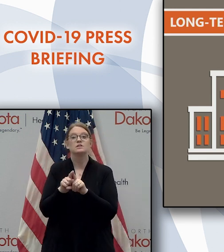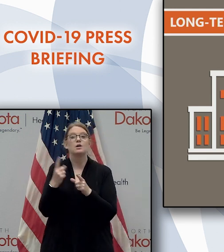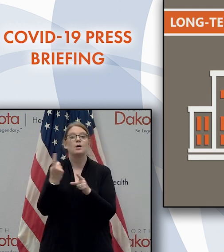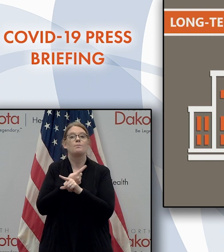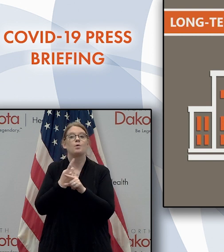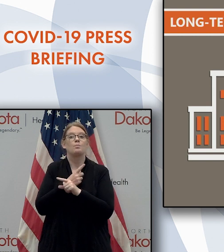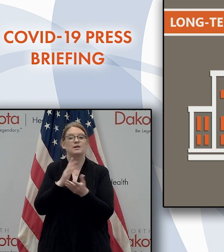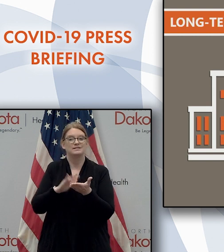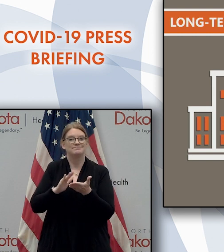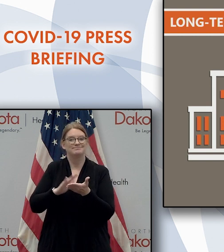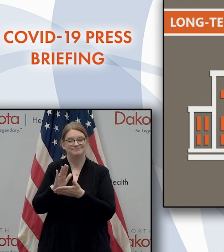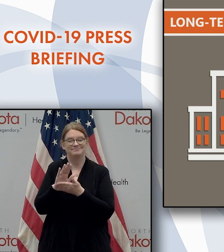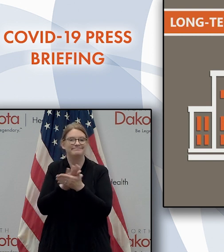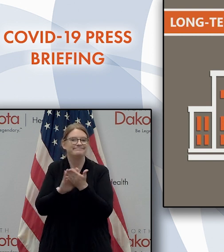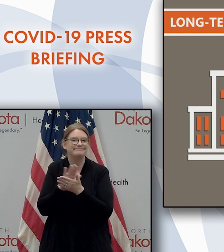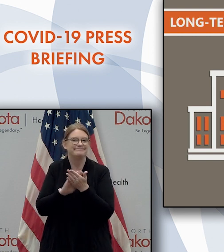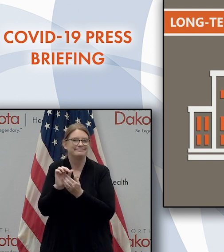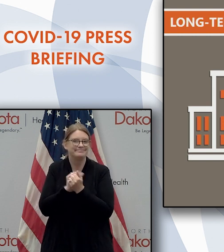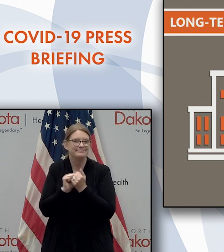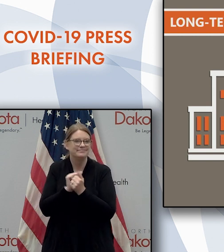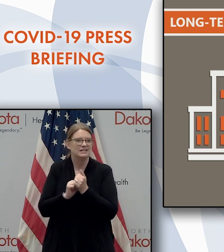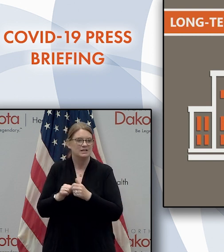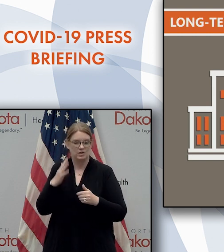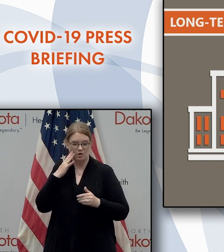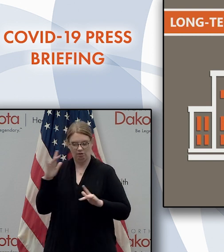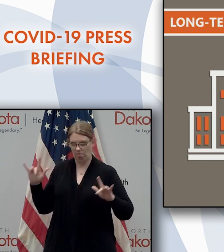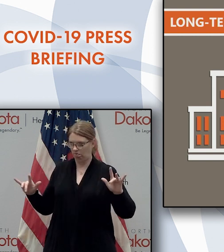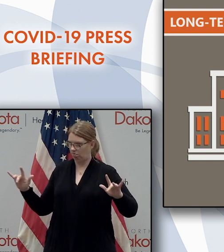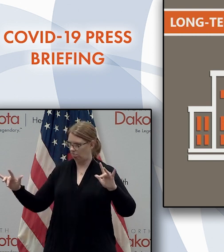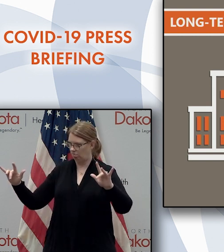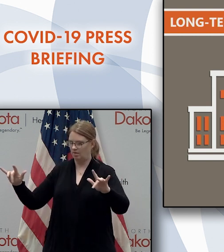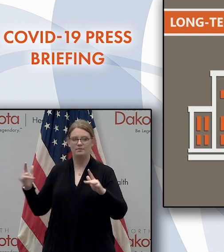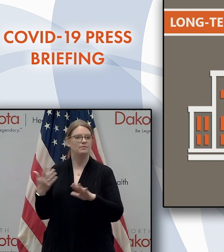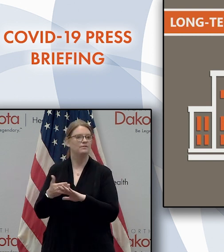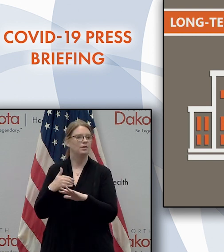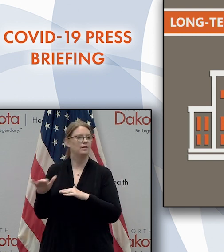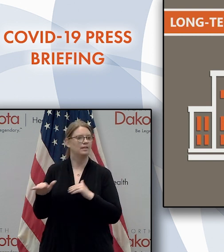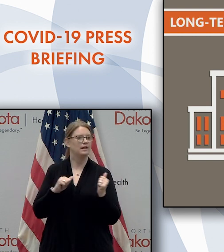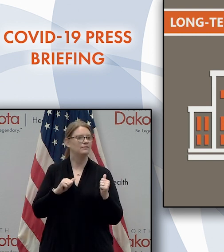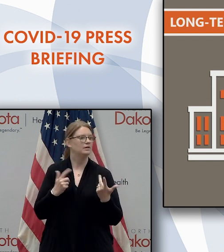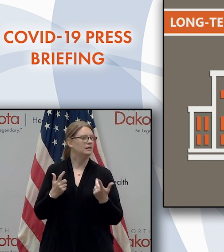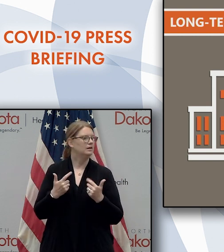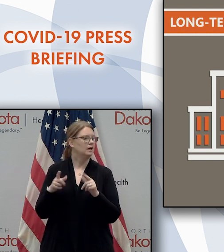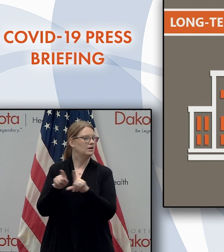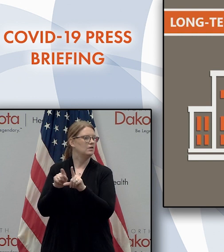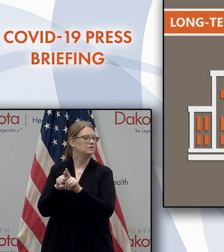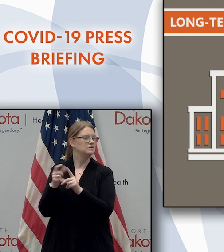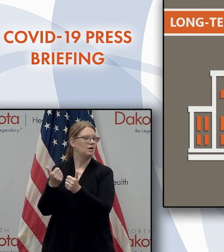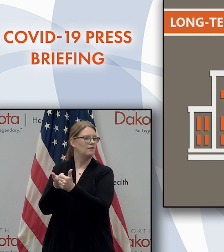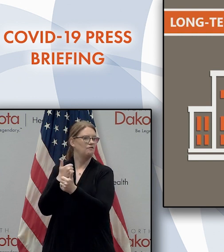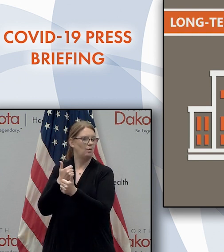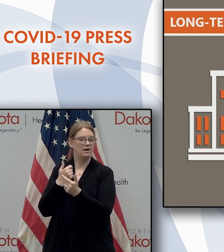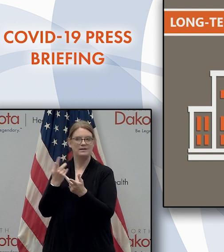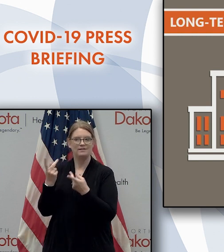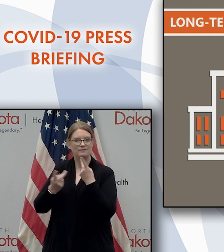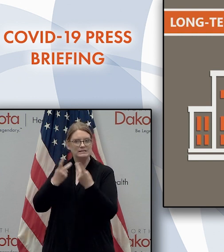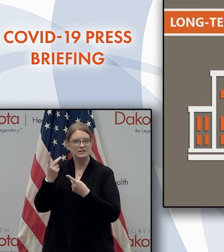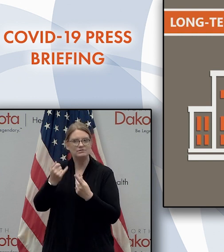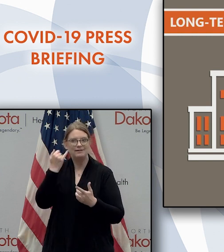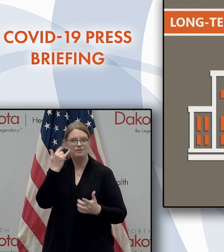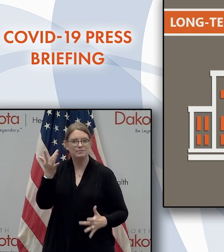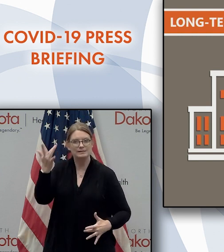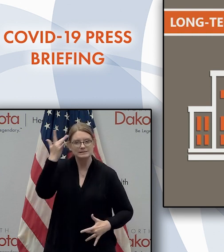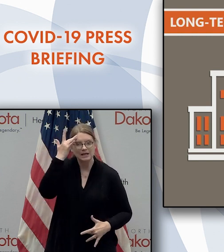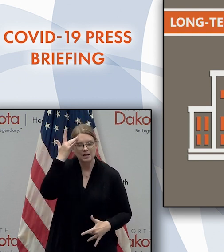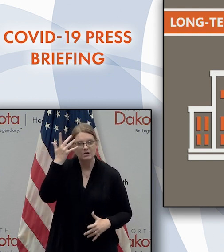upon entering the facility, after touching services, and prior to leaving, and avoid visitation if you've been ill or